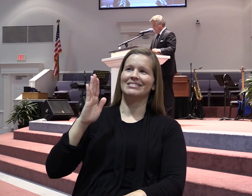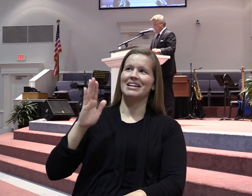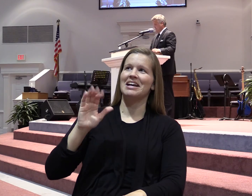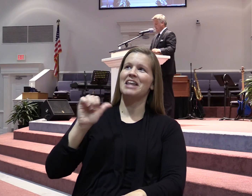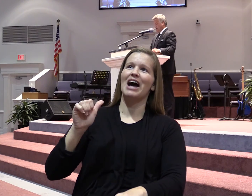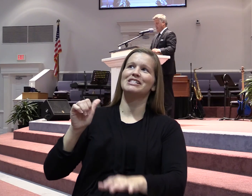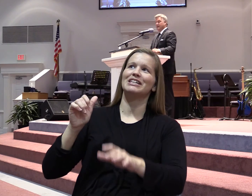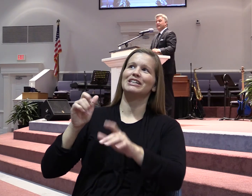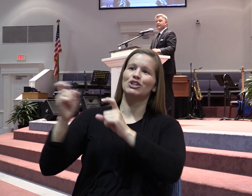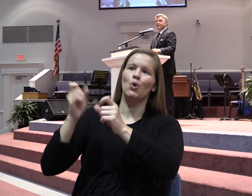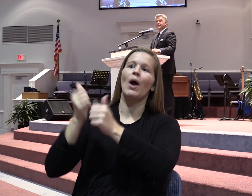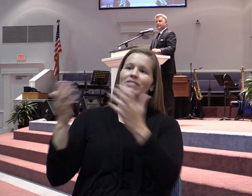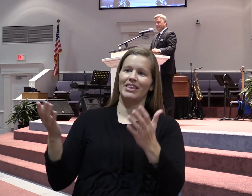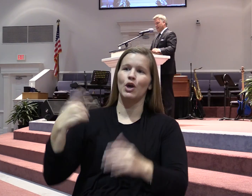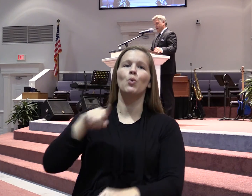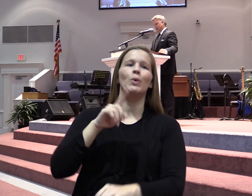time.